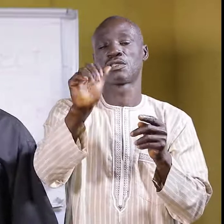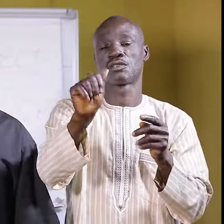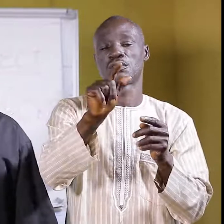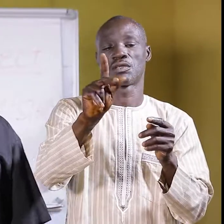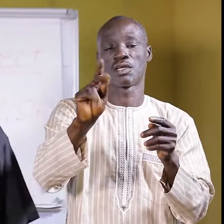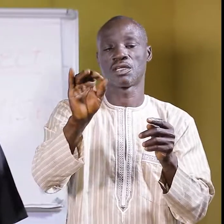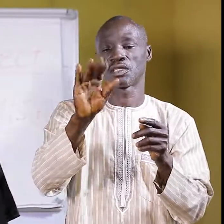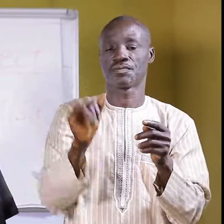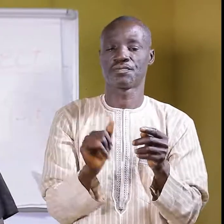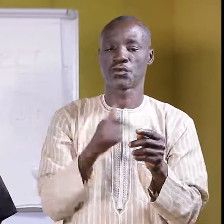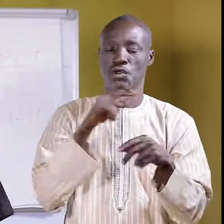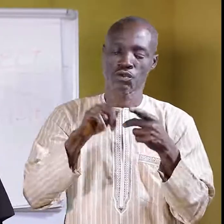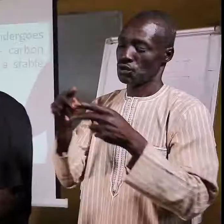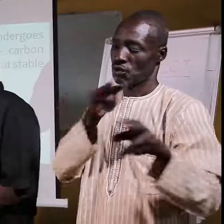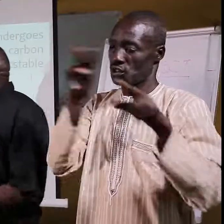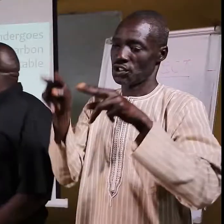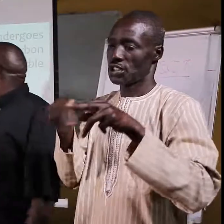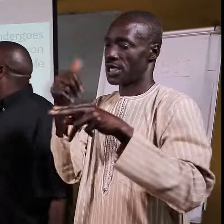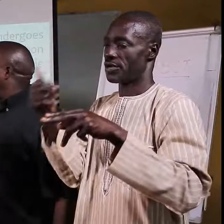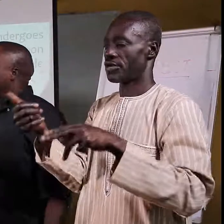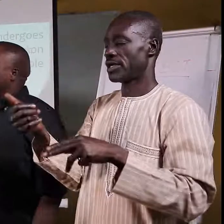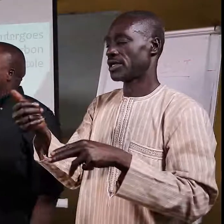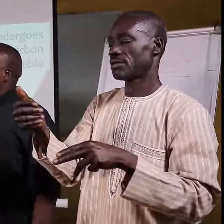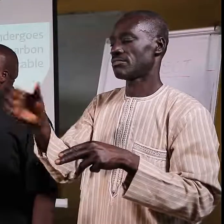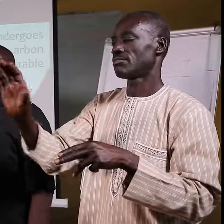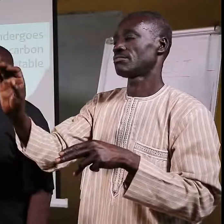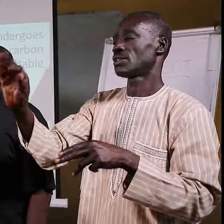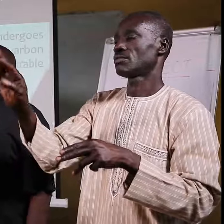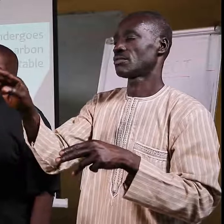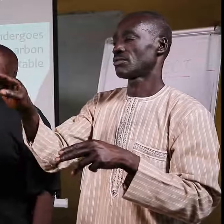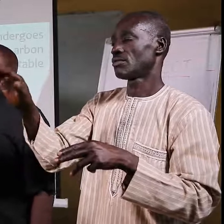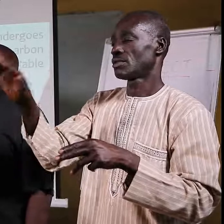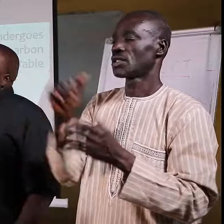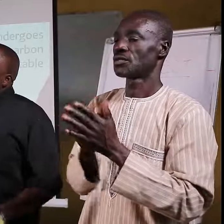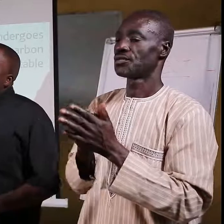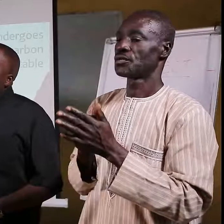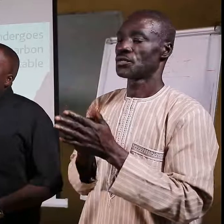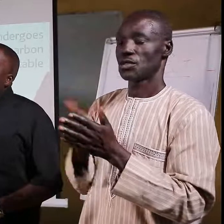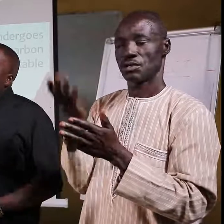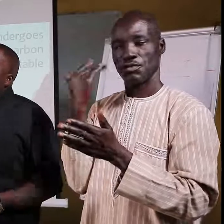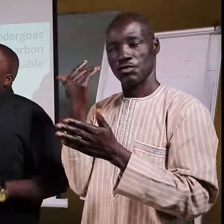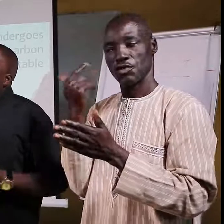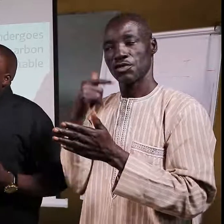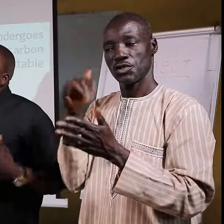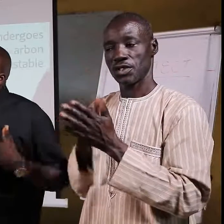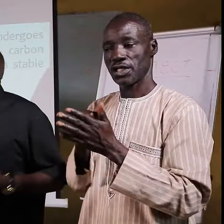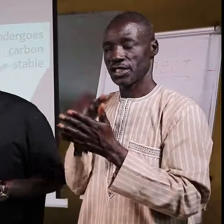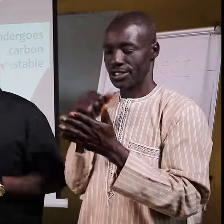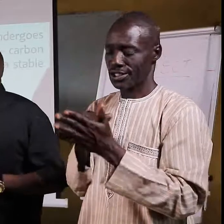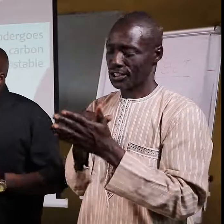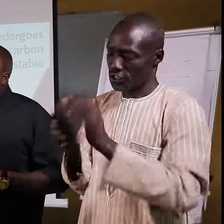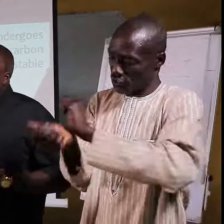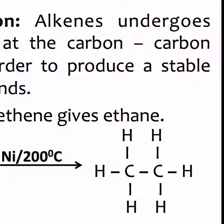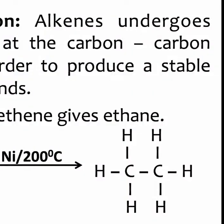let us also see another chemical reaction. You will recall in our previous lesson, when we are talking about alkene, we said they undergo what we call substitution